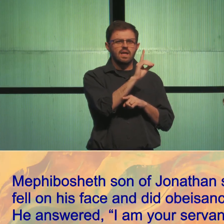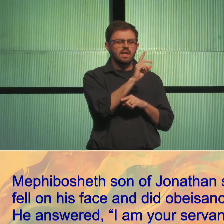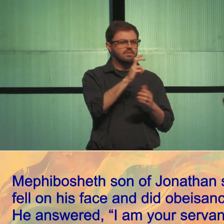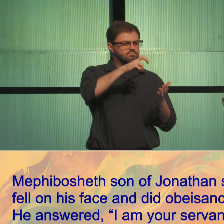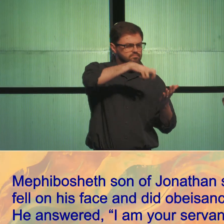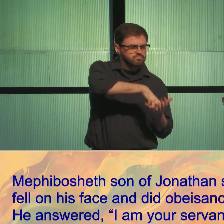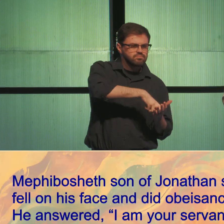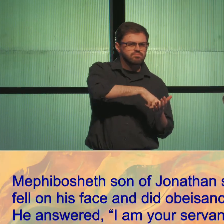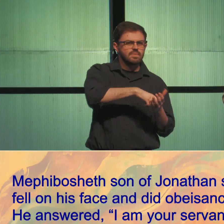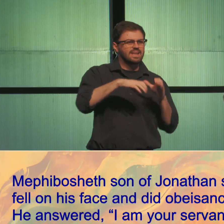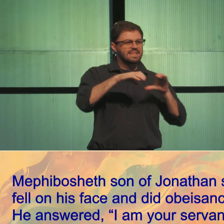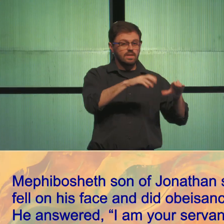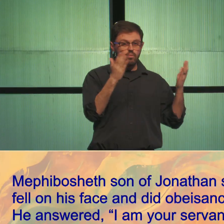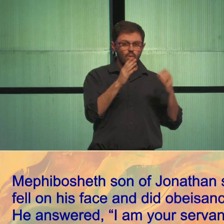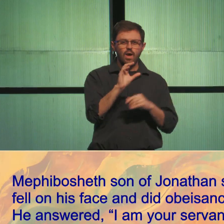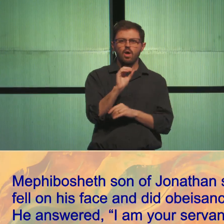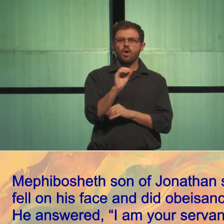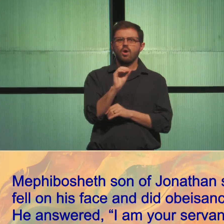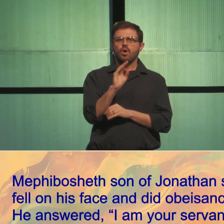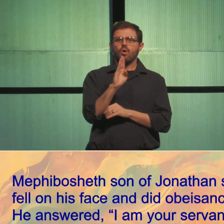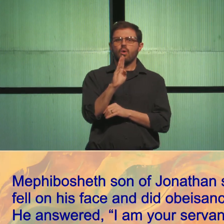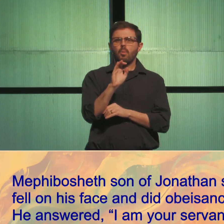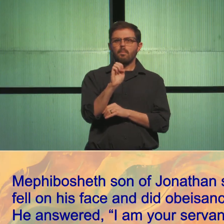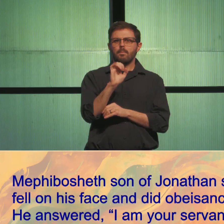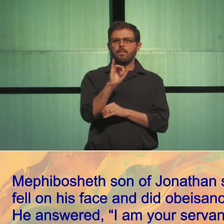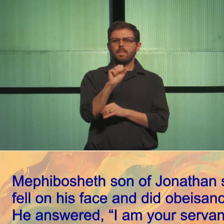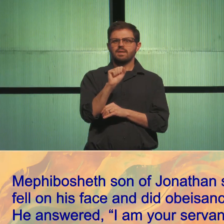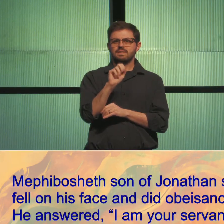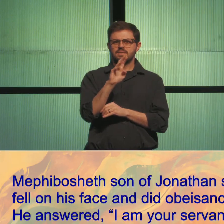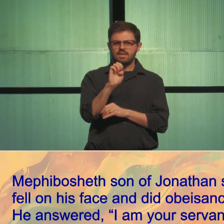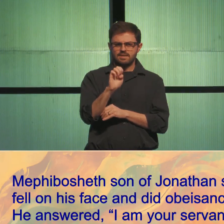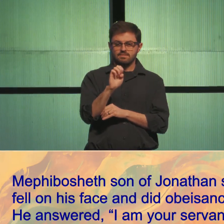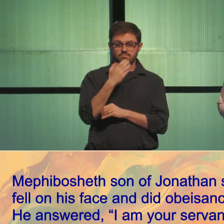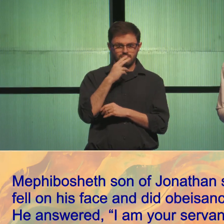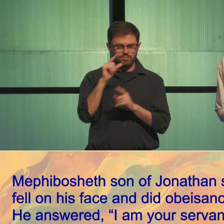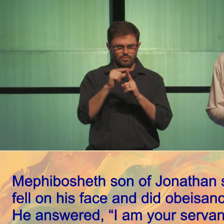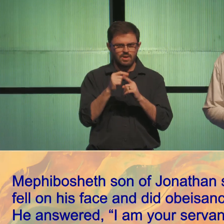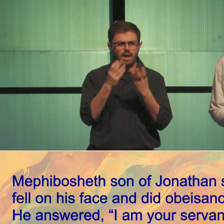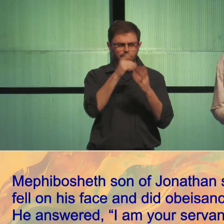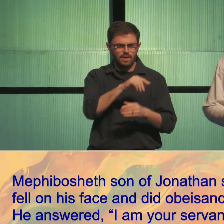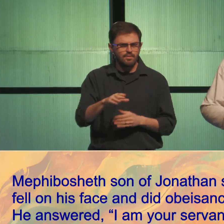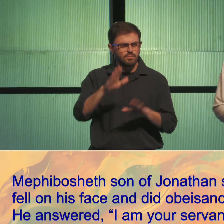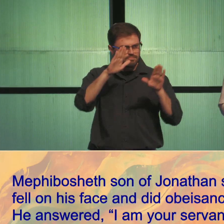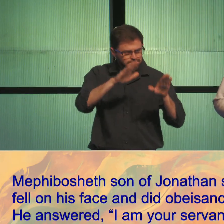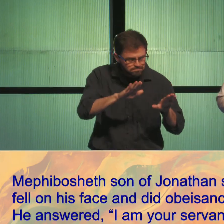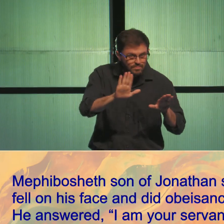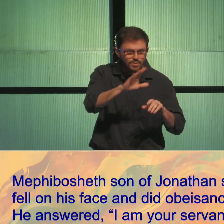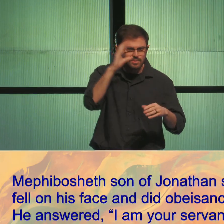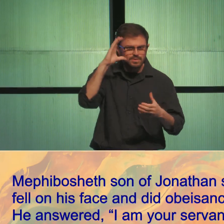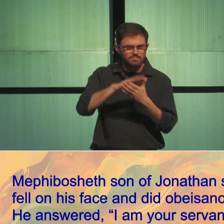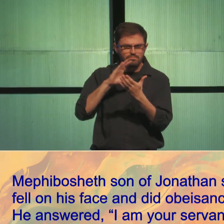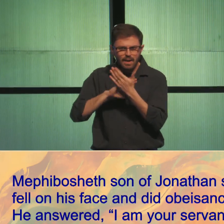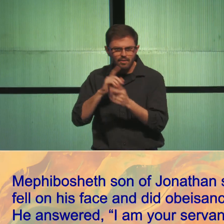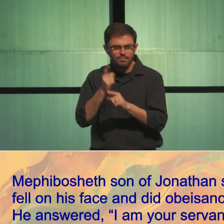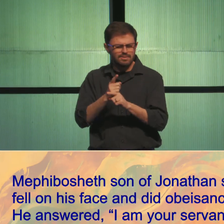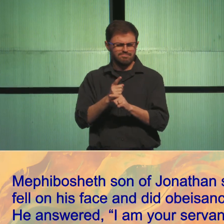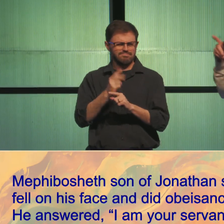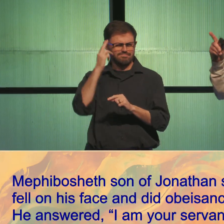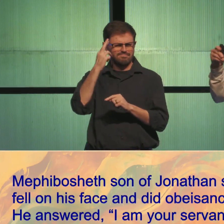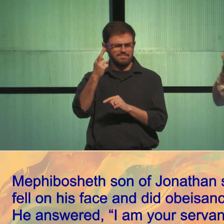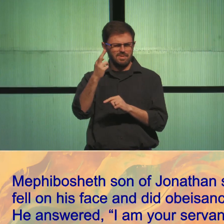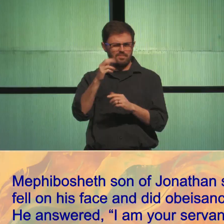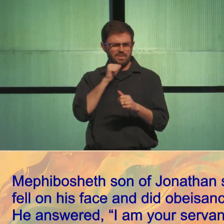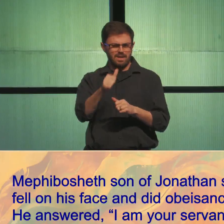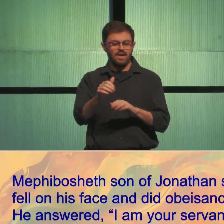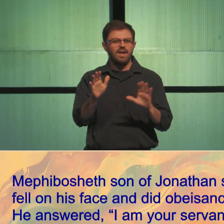word. How many of y'all do obeisance to your spouse? Hopefully not. And David